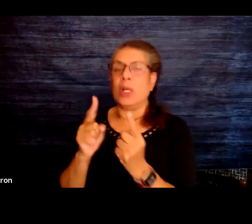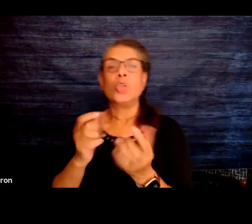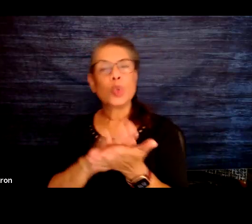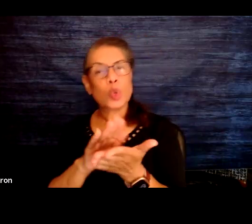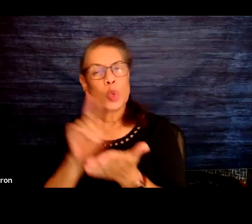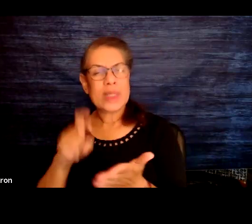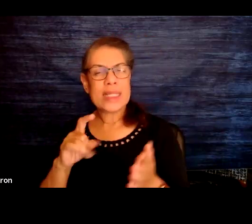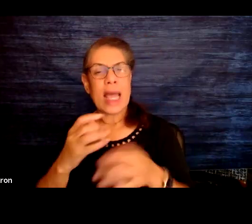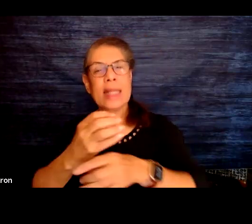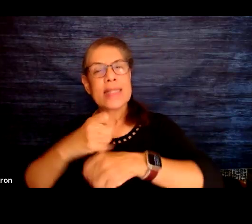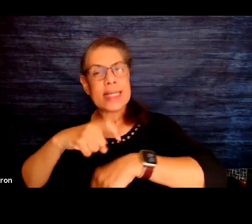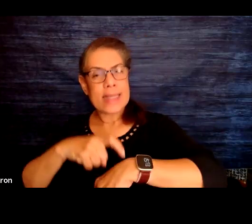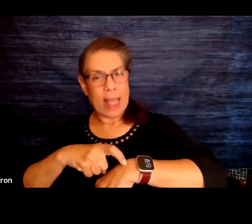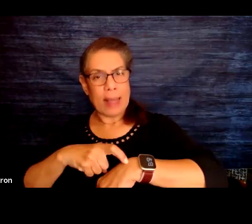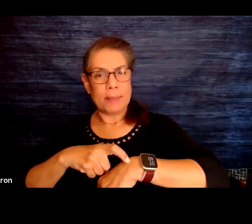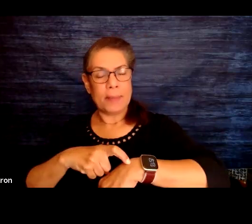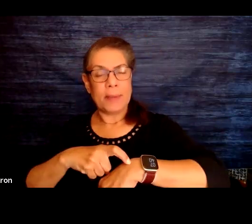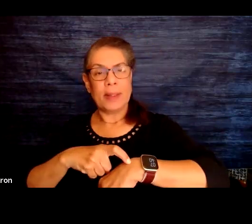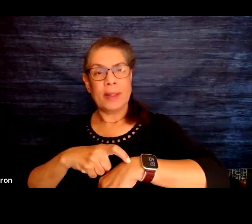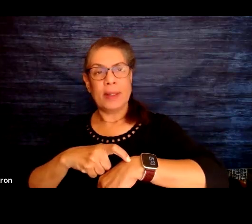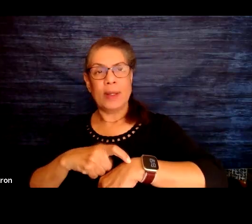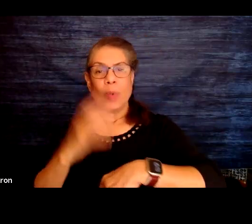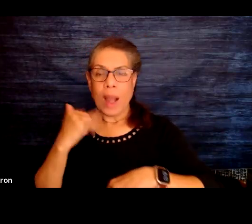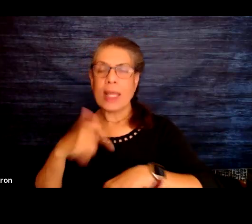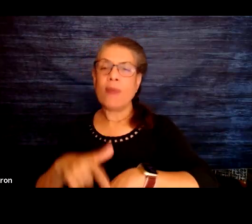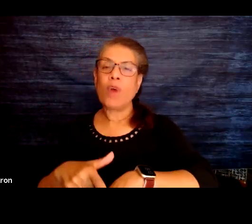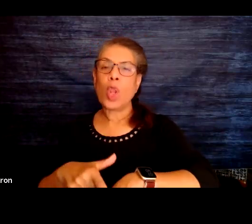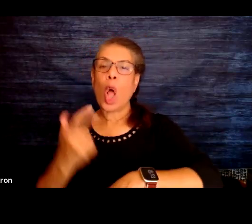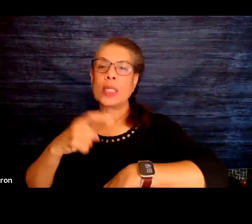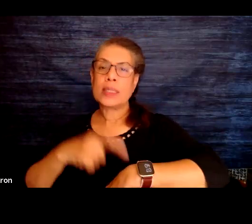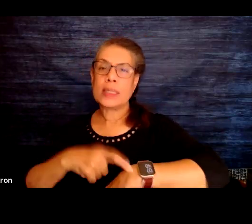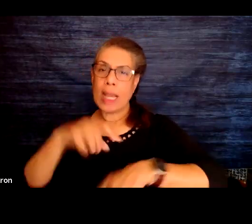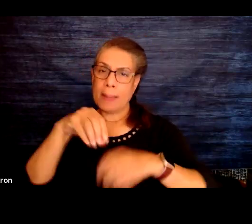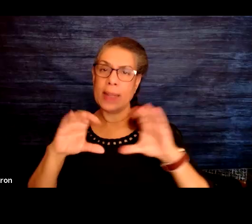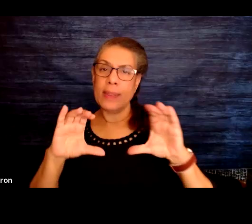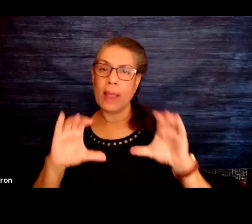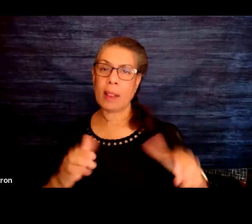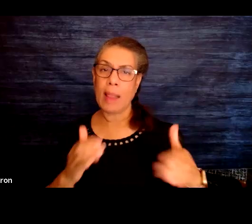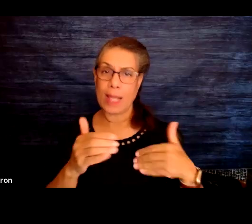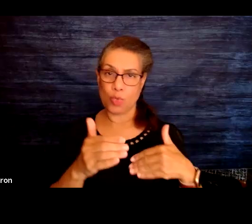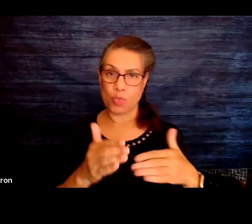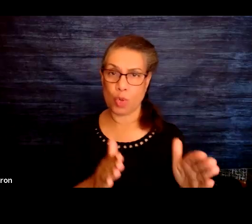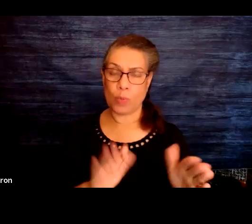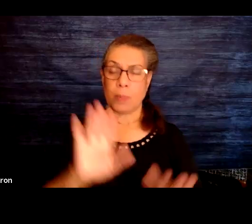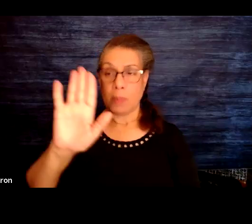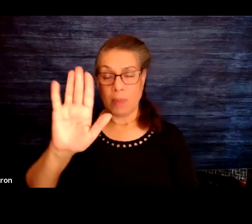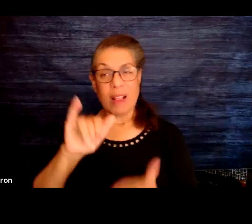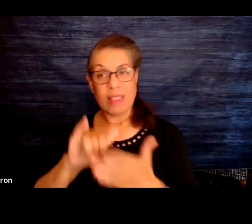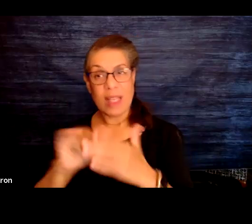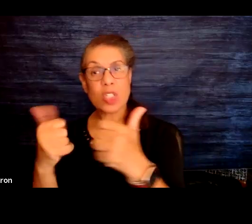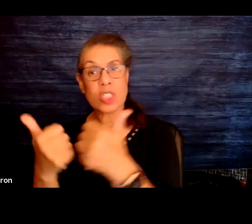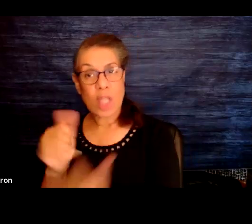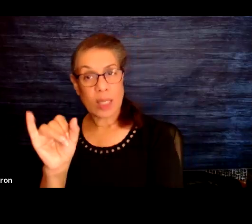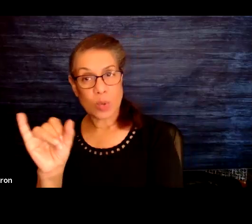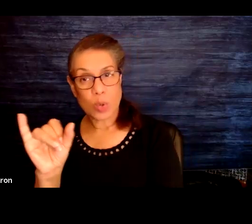more intentional time to address those issues. And part of that is longer times in classrooms as well. So I just want to raise that as well as we think